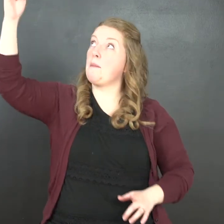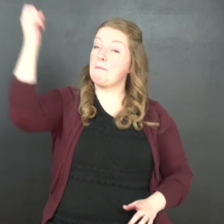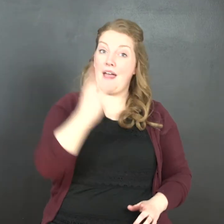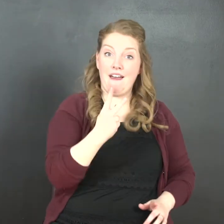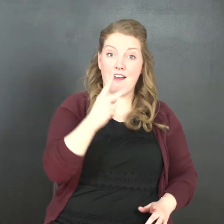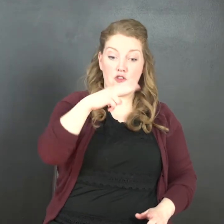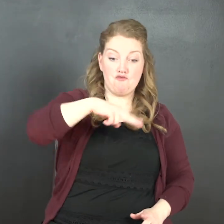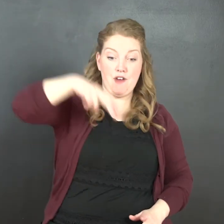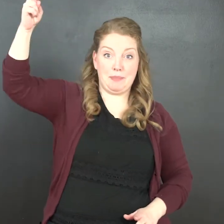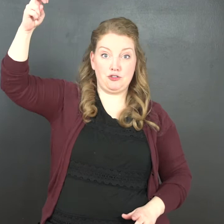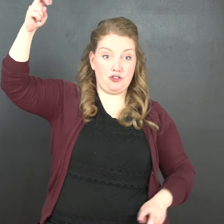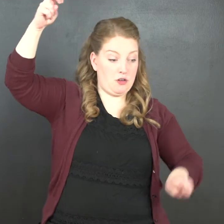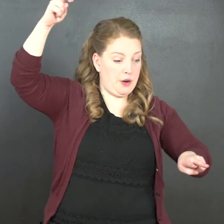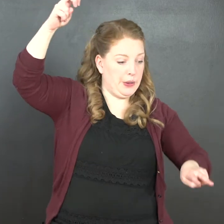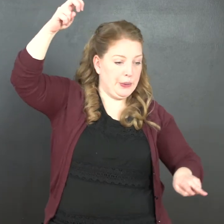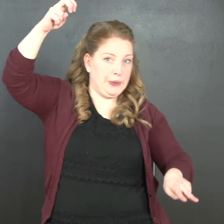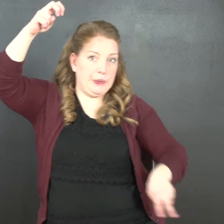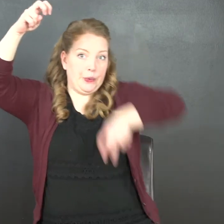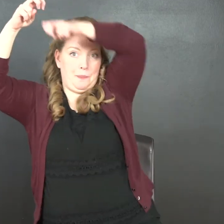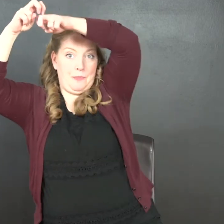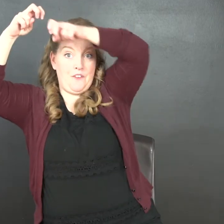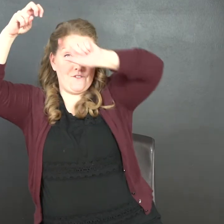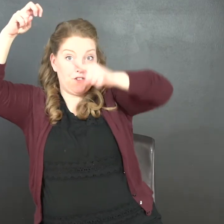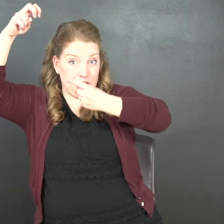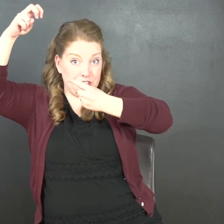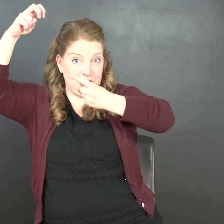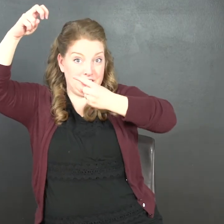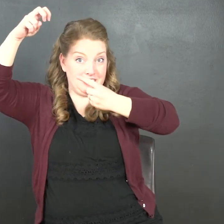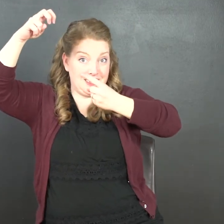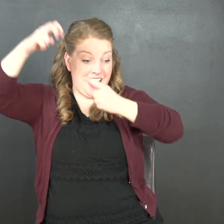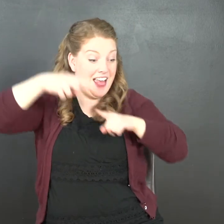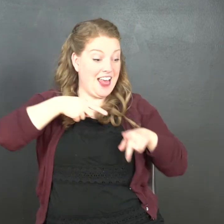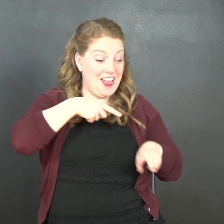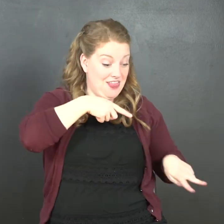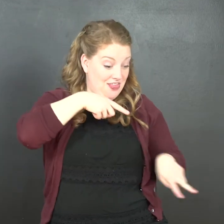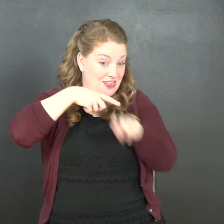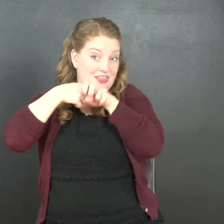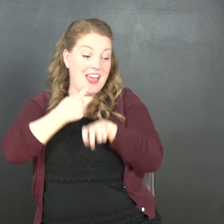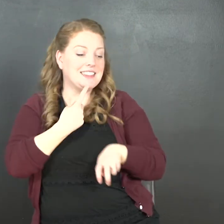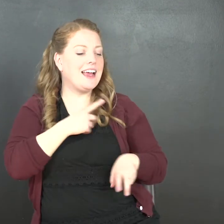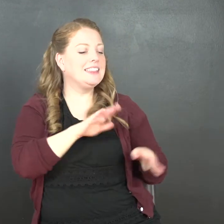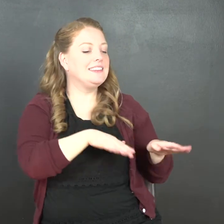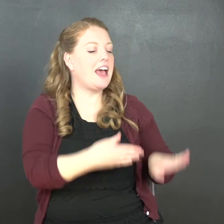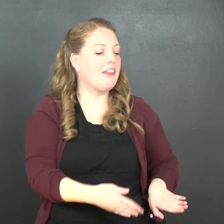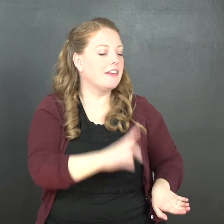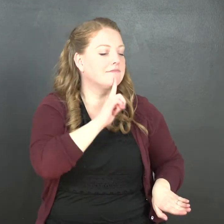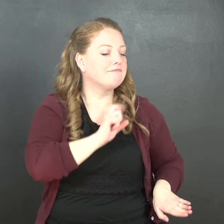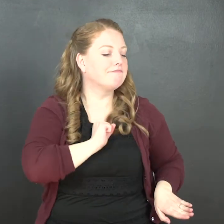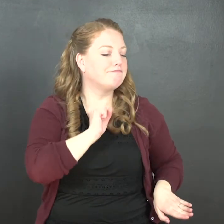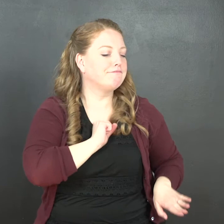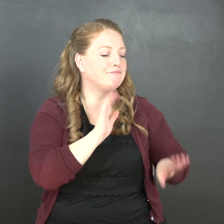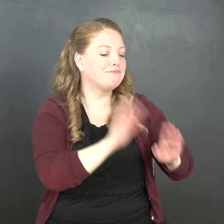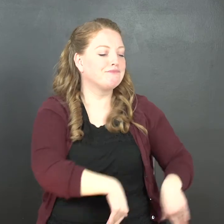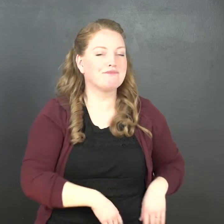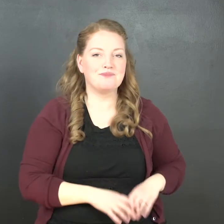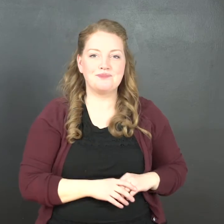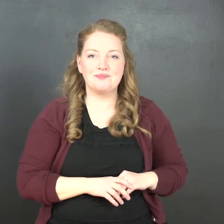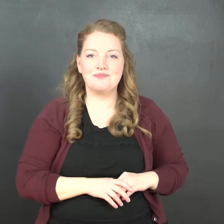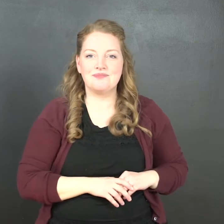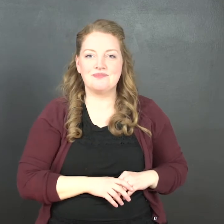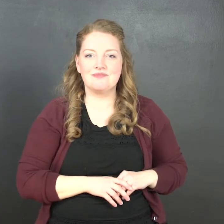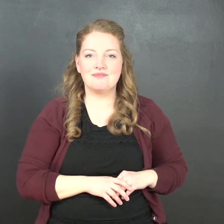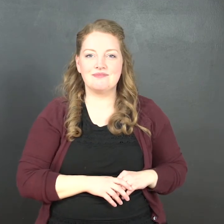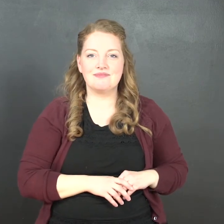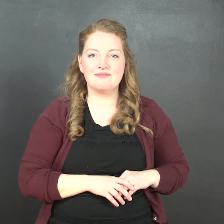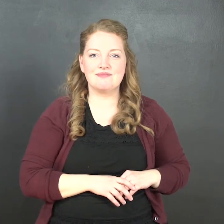"Oh grave, where's your victory?" But for those of us that are still alive on this earth when Jesus returns and we're